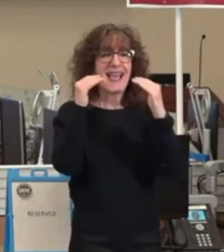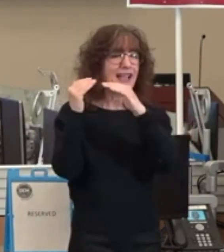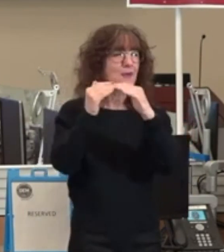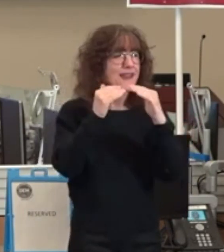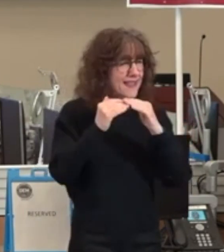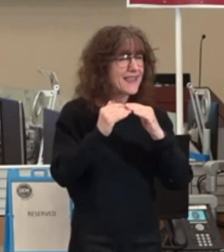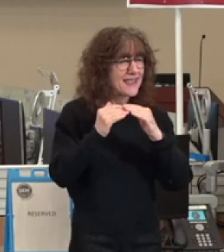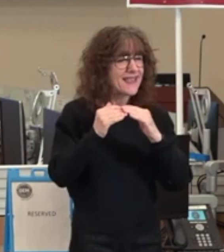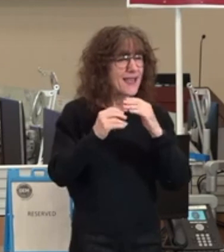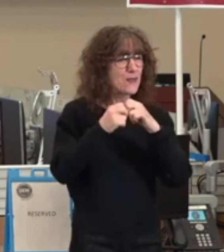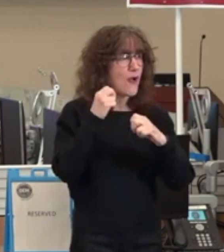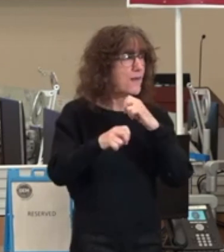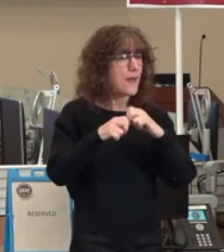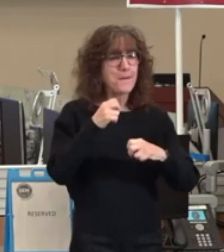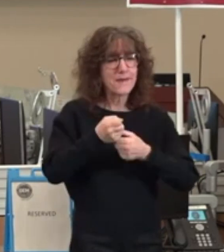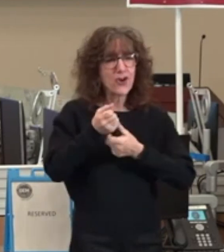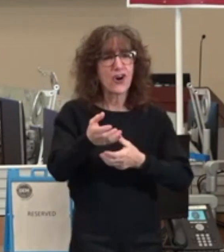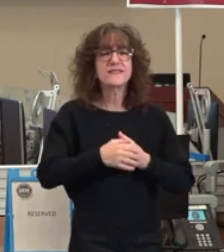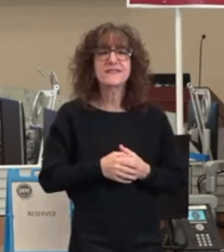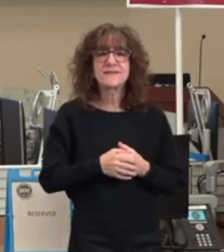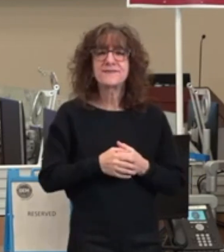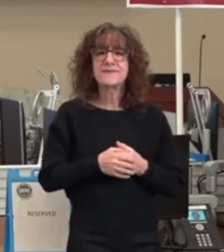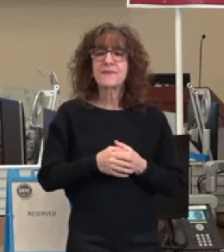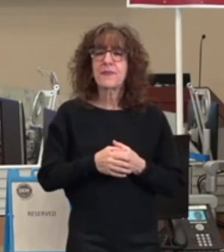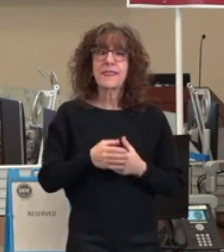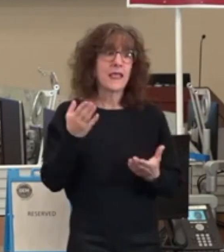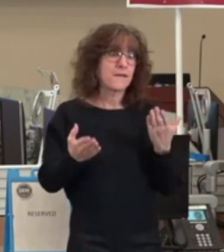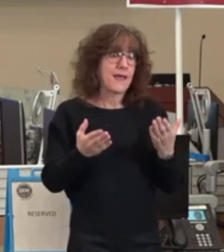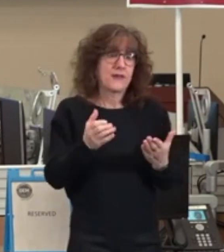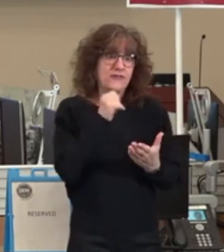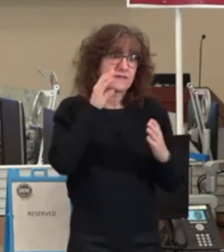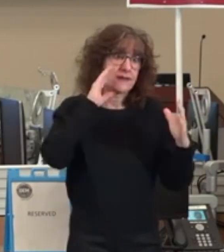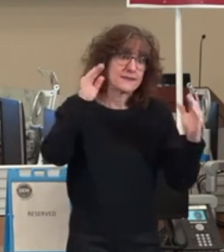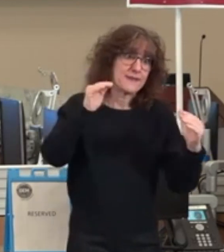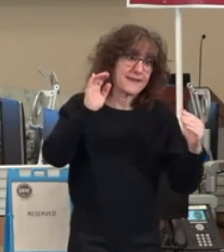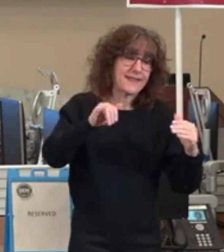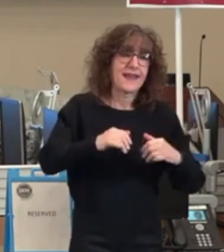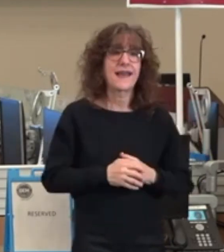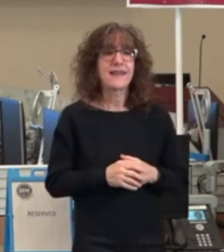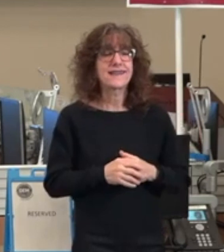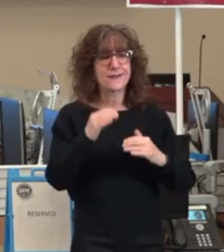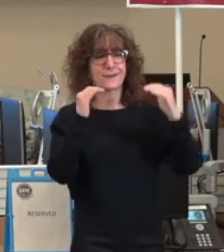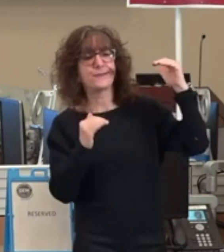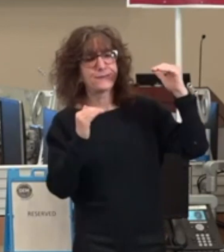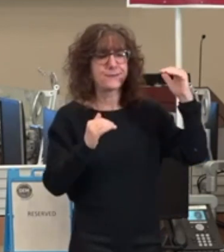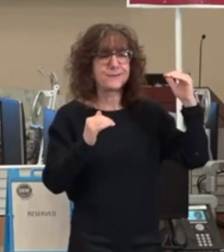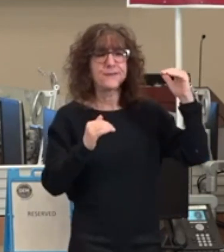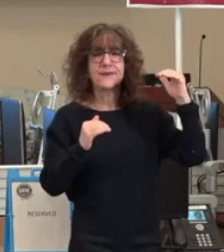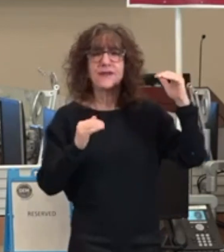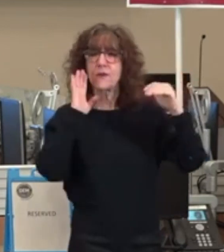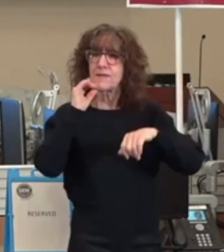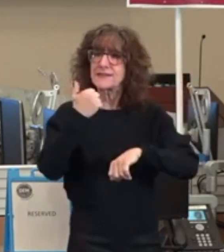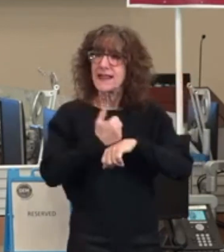equity issue that has been created and maybe just not anticipated. The inequity that would have been